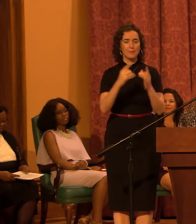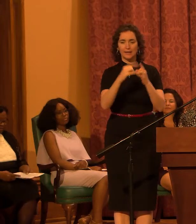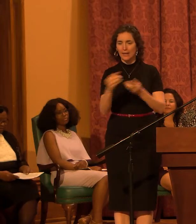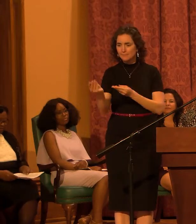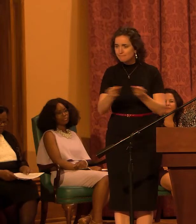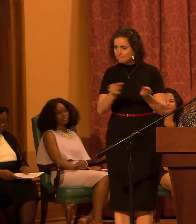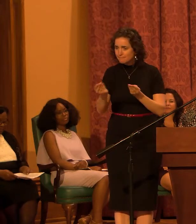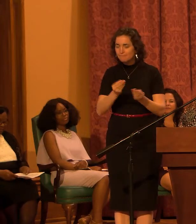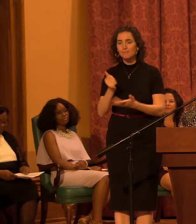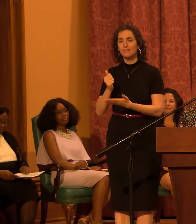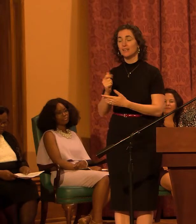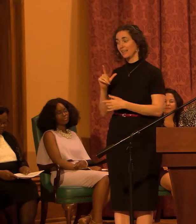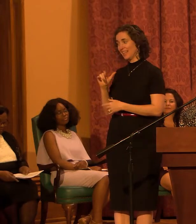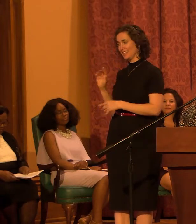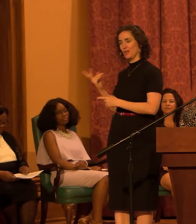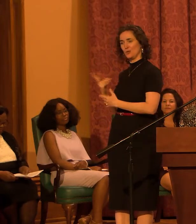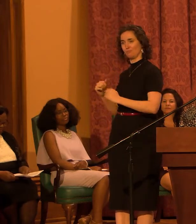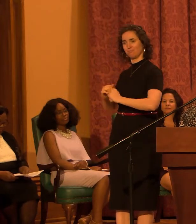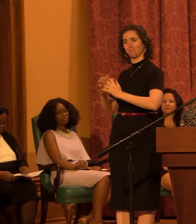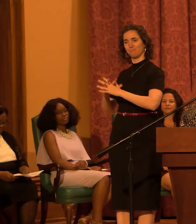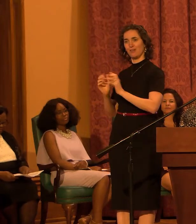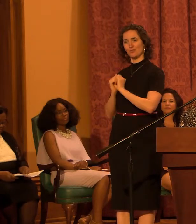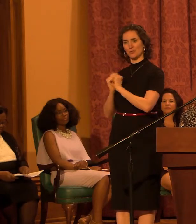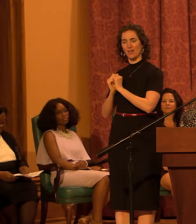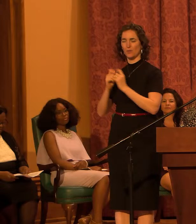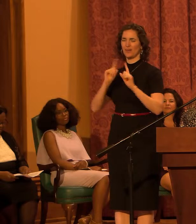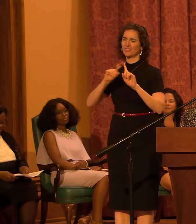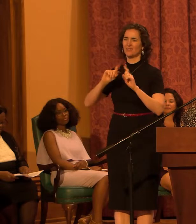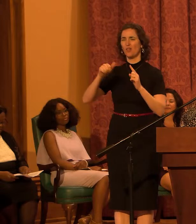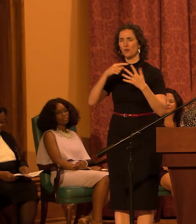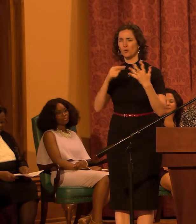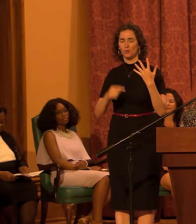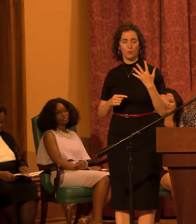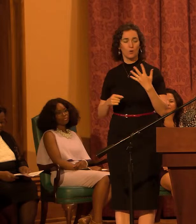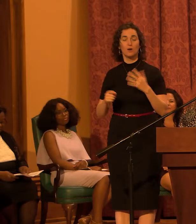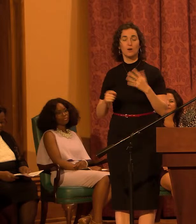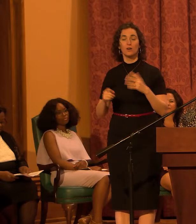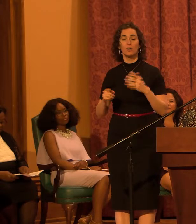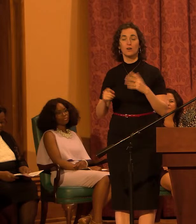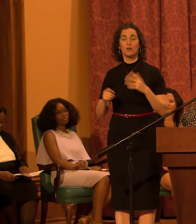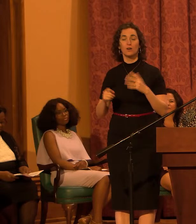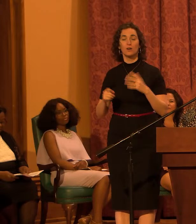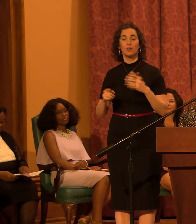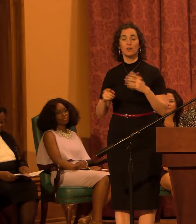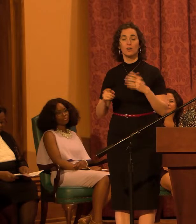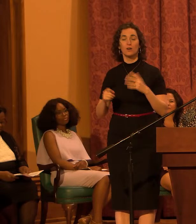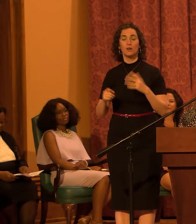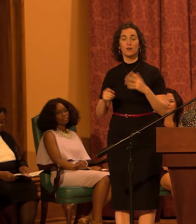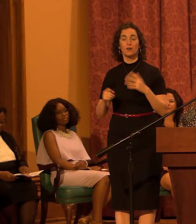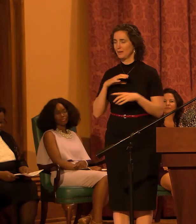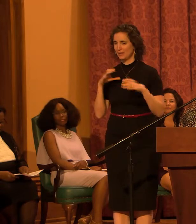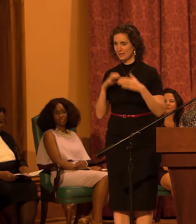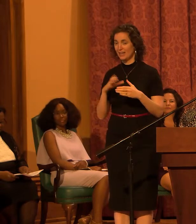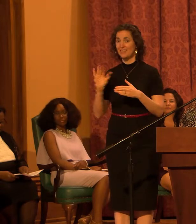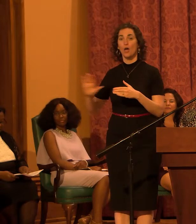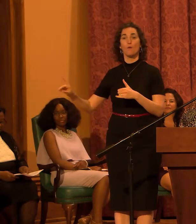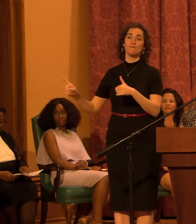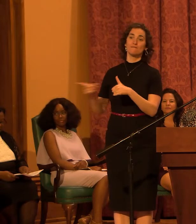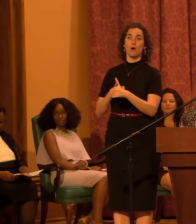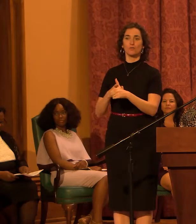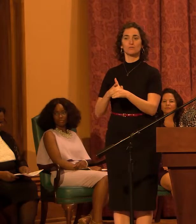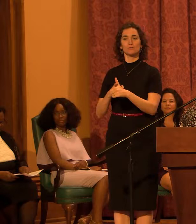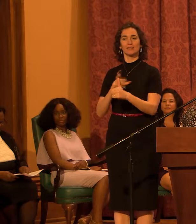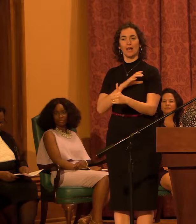that she helped Lillian put together, along with Nicole and some others. But of course, she worked on that Youth Ad Hoc Committee, and that was one of the very first things she did as a council